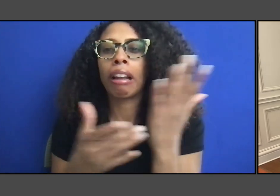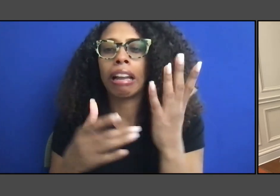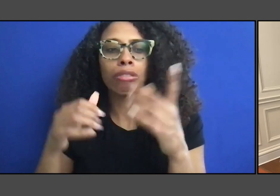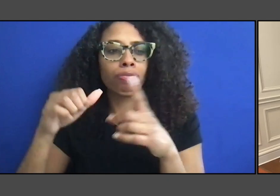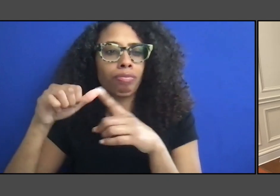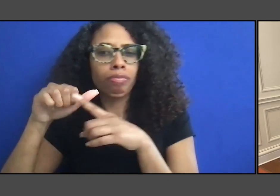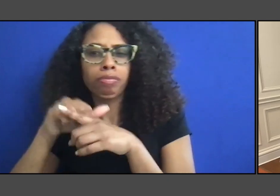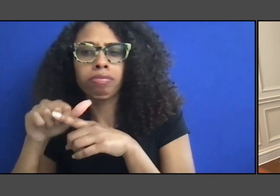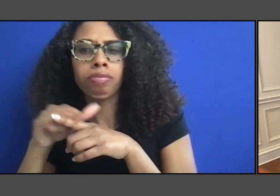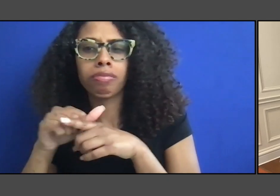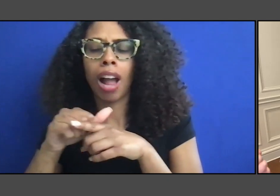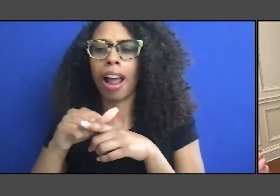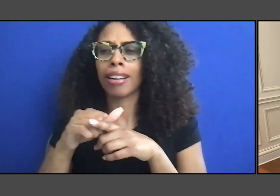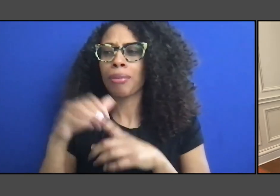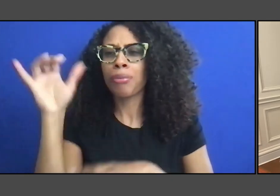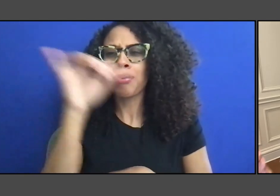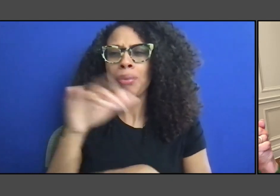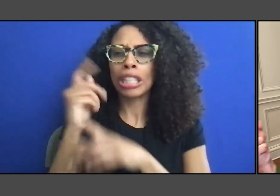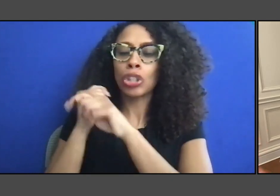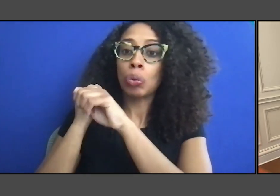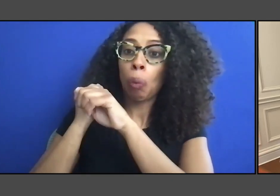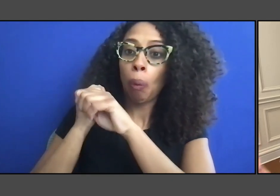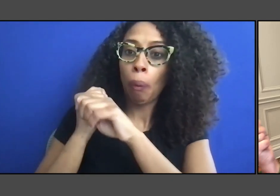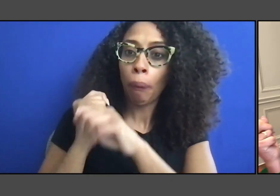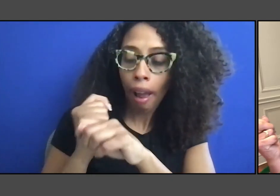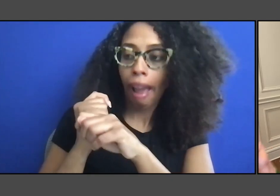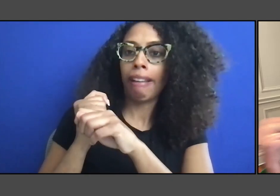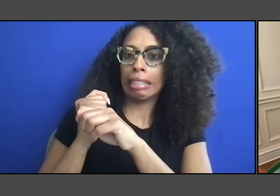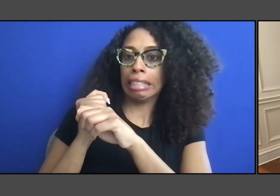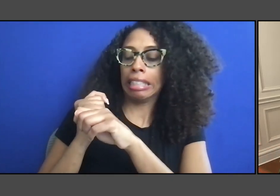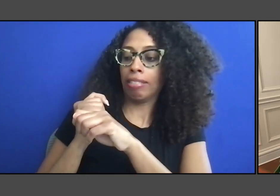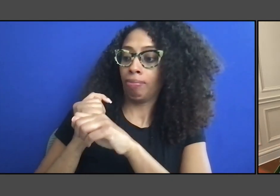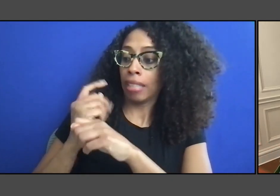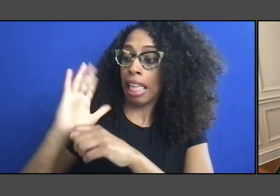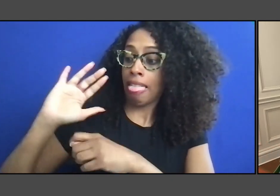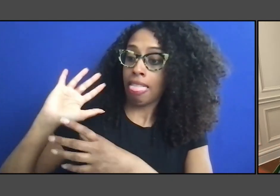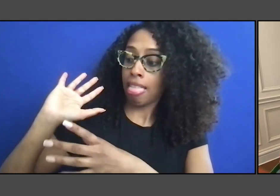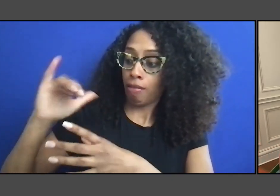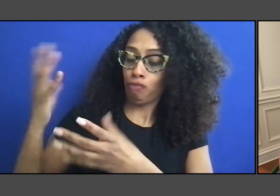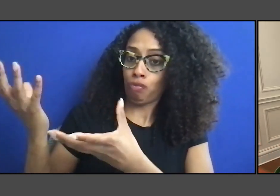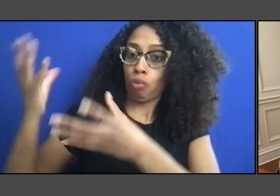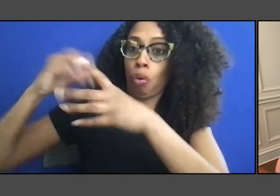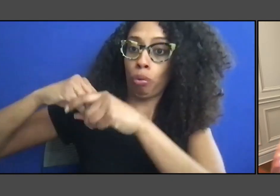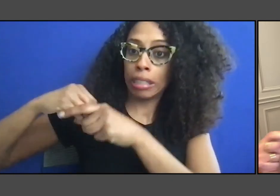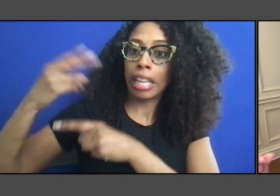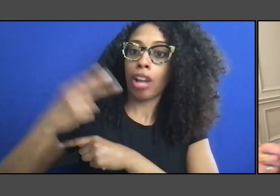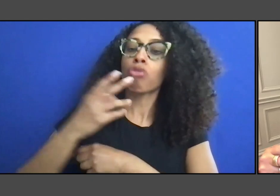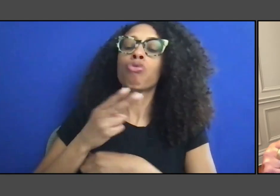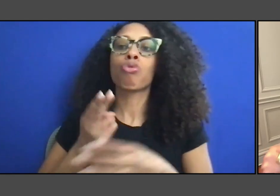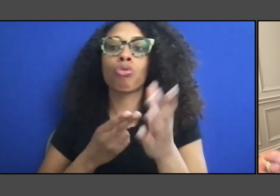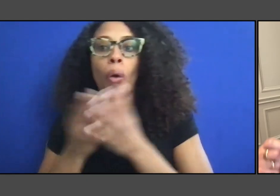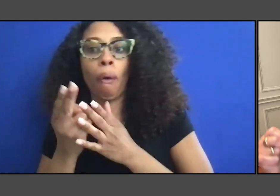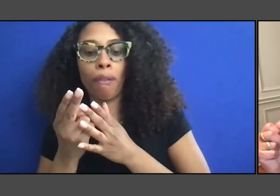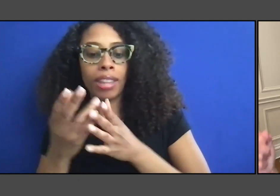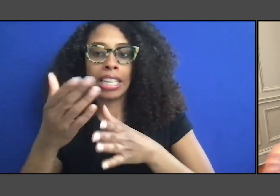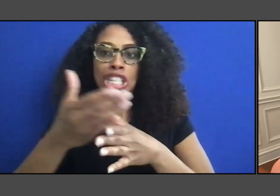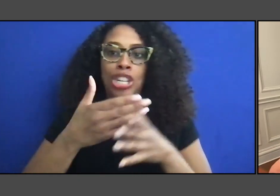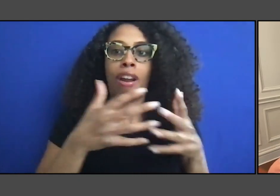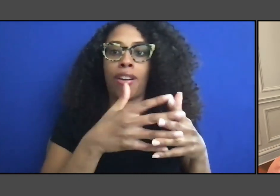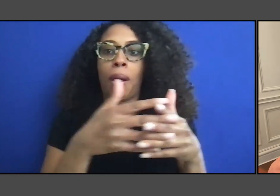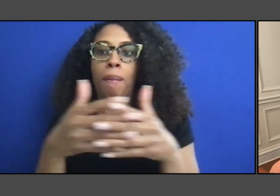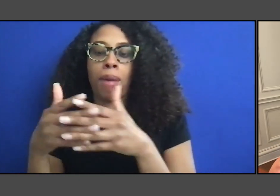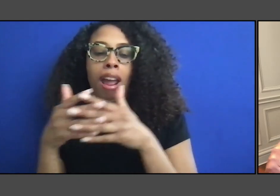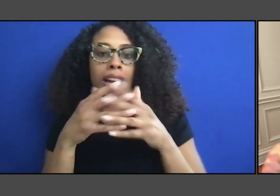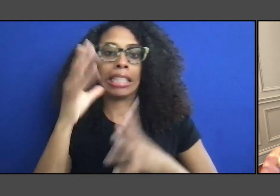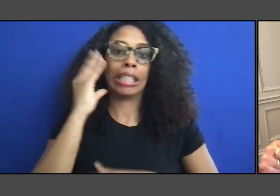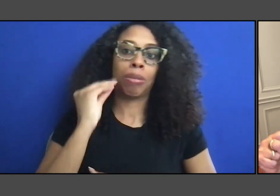a tradition that carries the histories and truths of our shared American experience, and one that will continue to inspire new